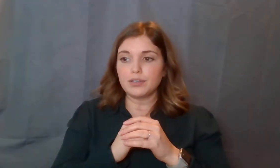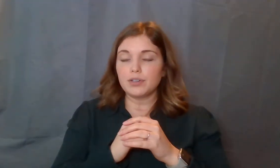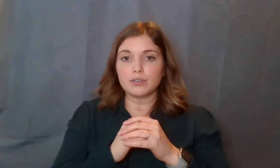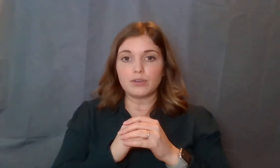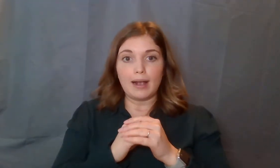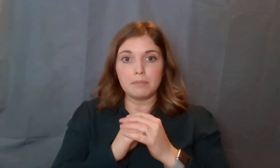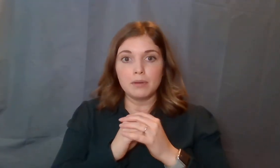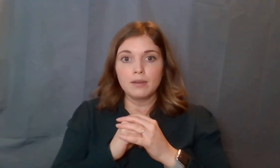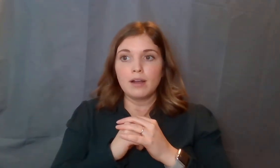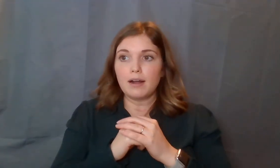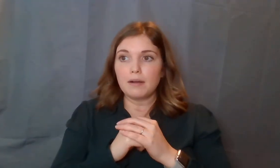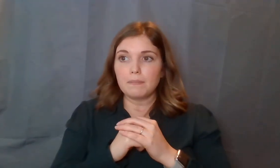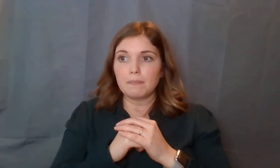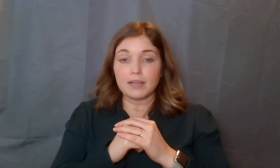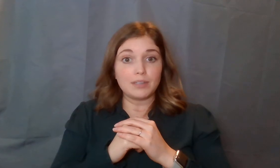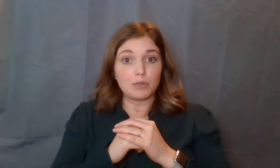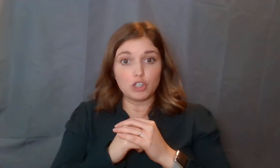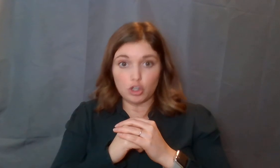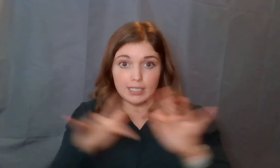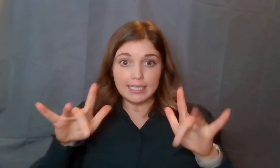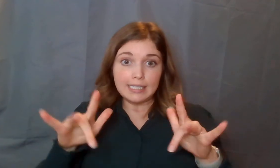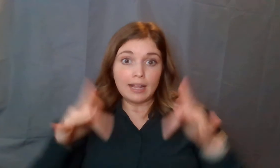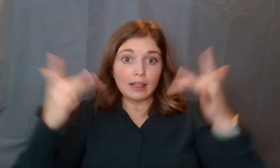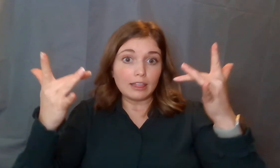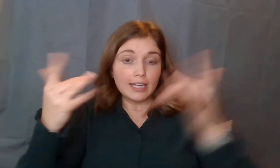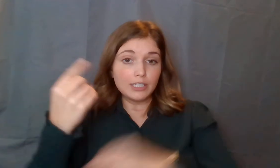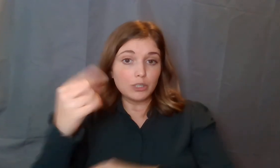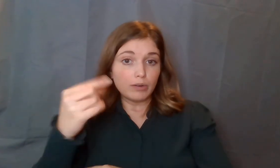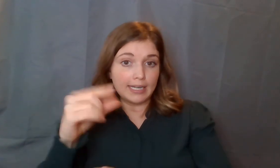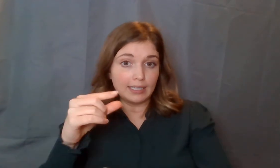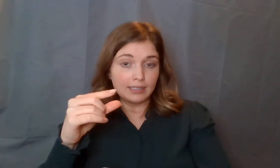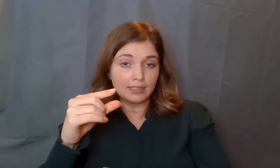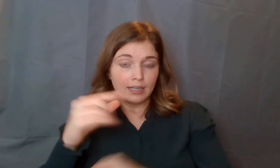to describe like someone's shirt is light green,